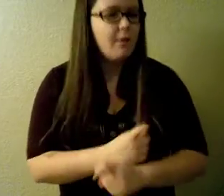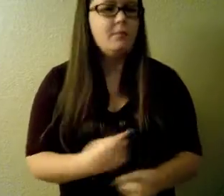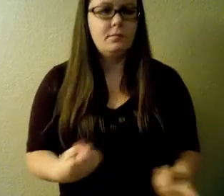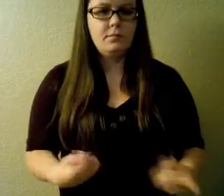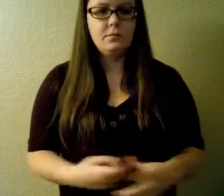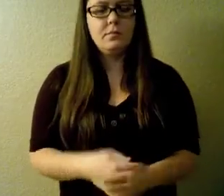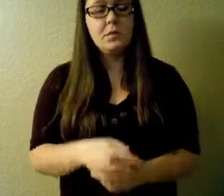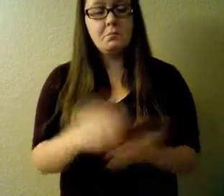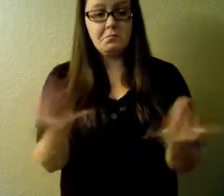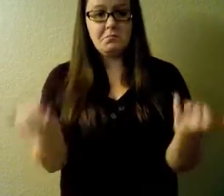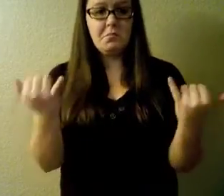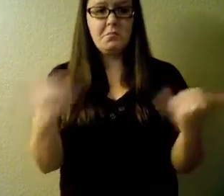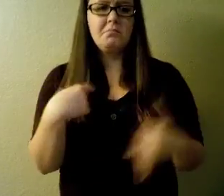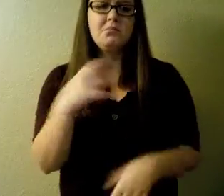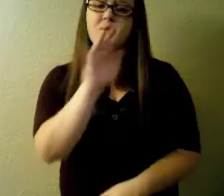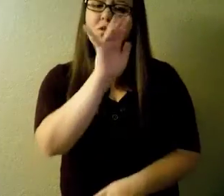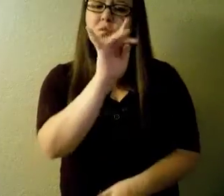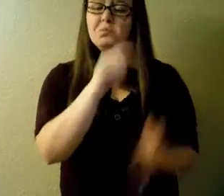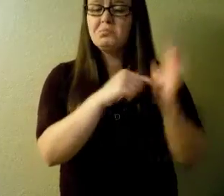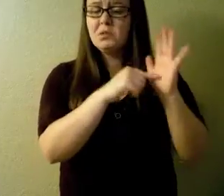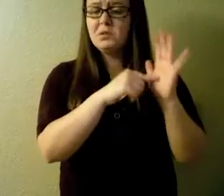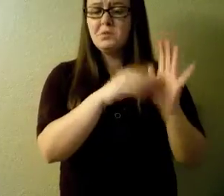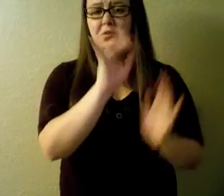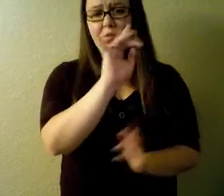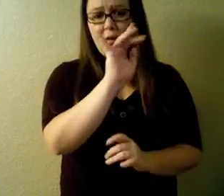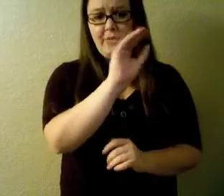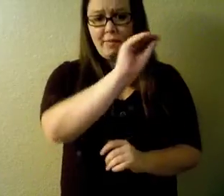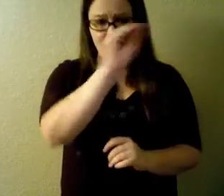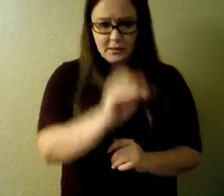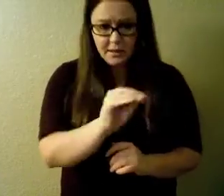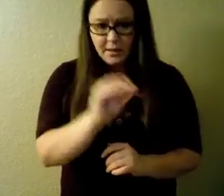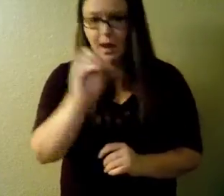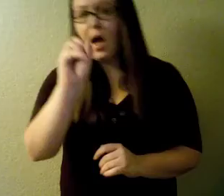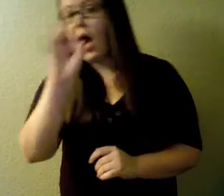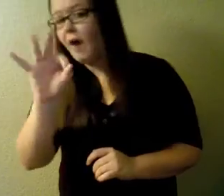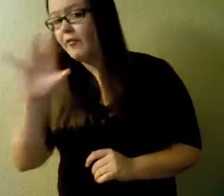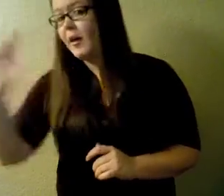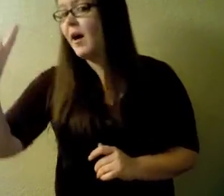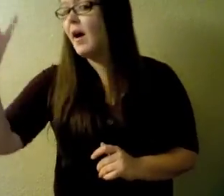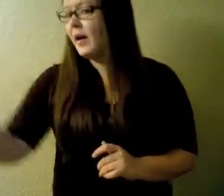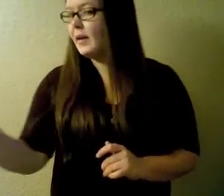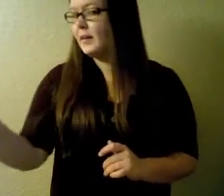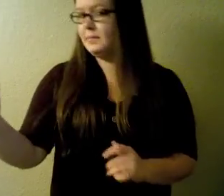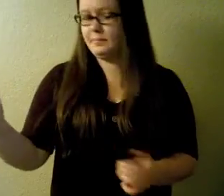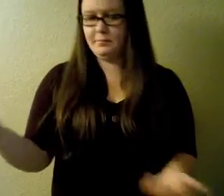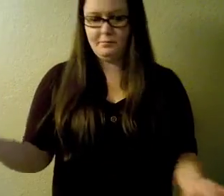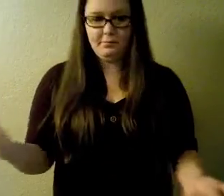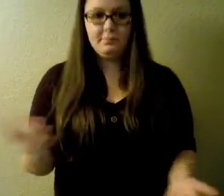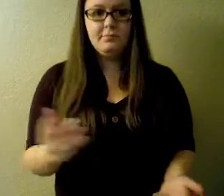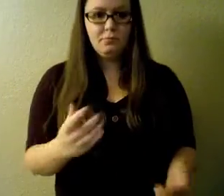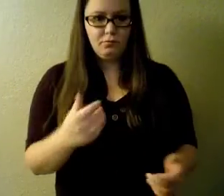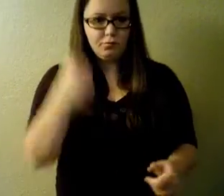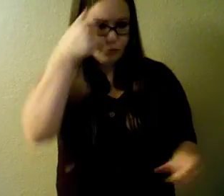80? How would we solve that problem? Well, 25% again means 25 out of 100,